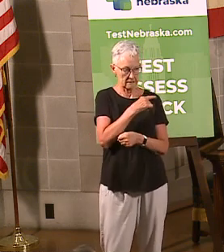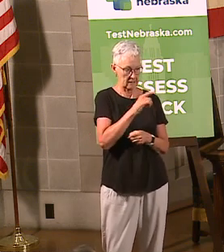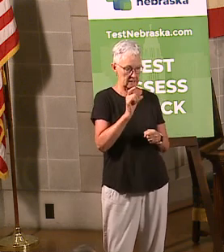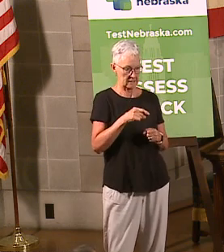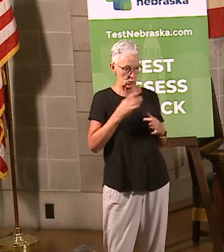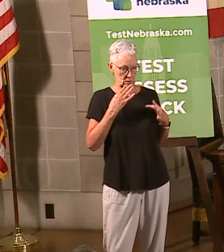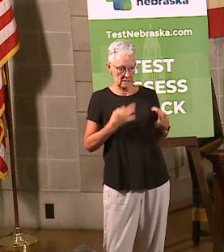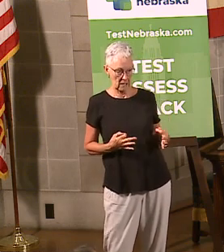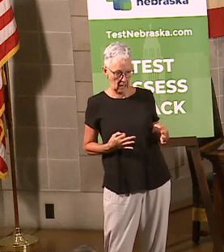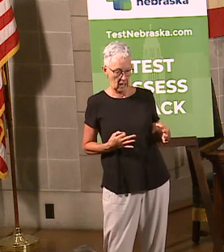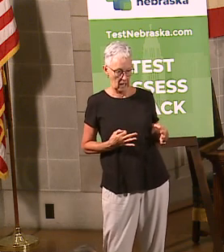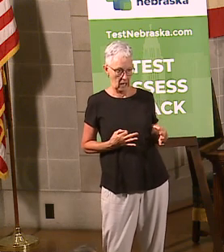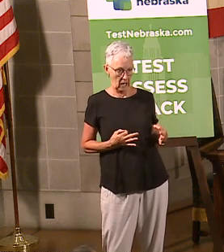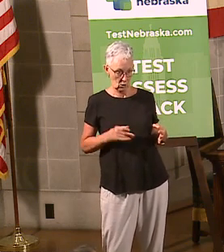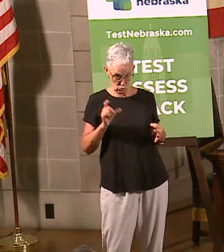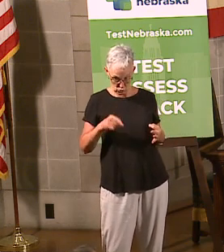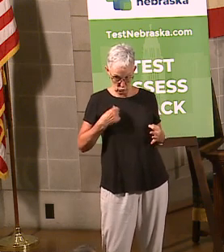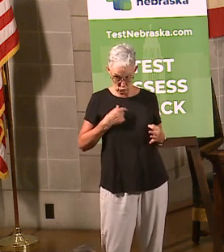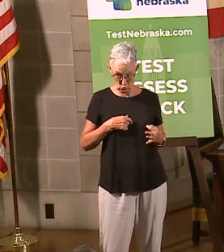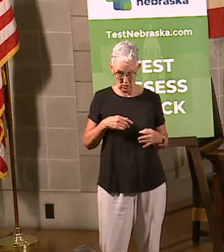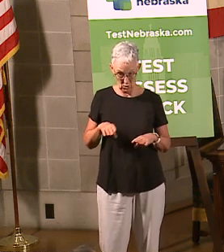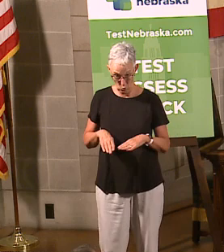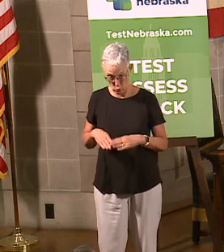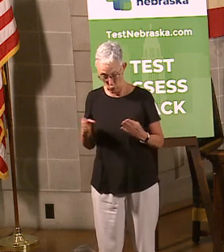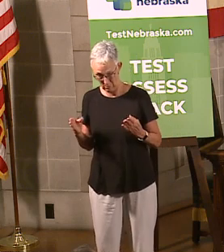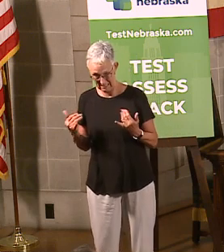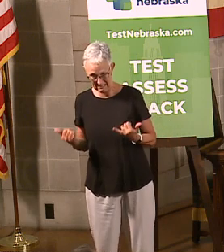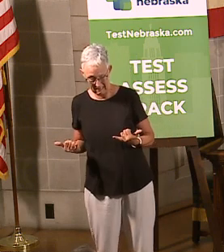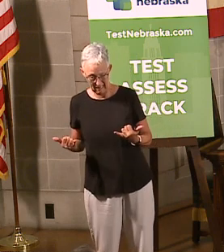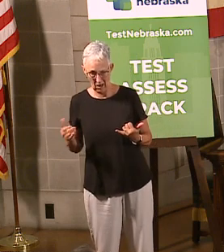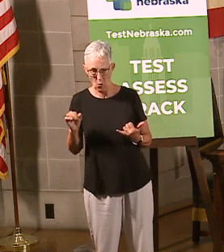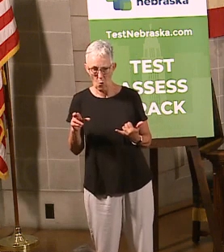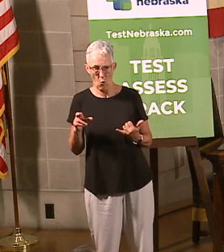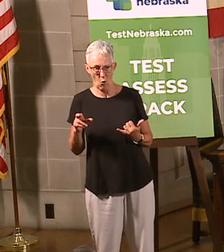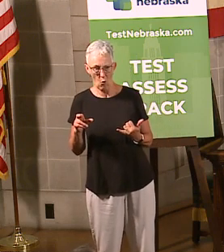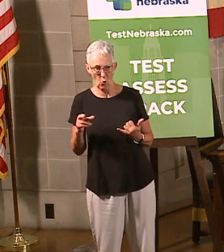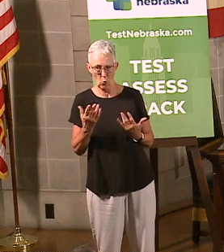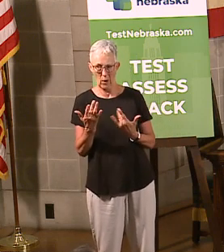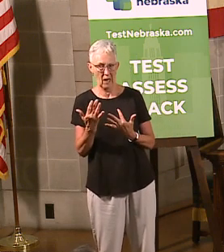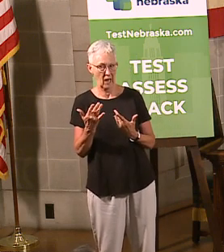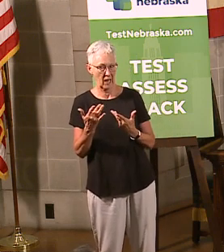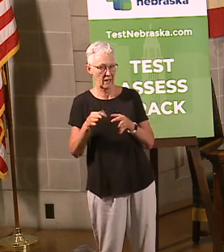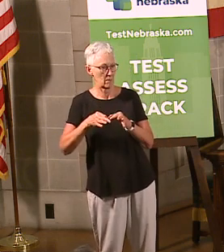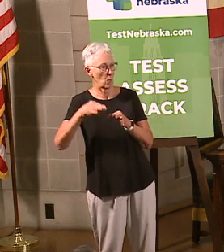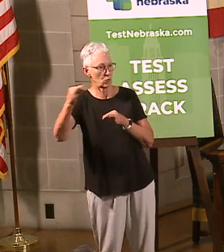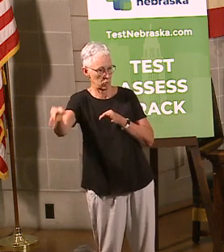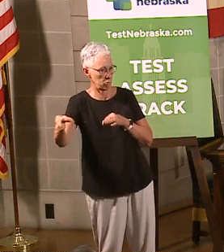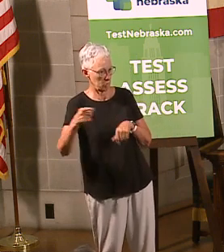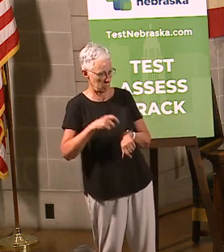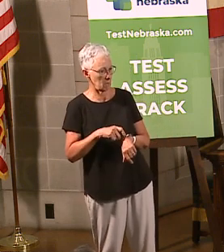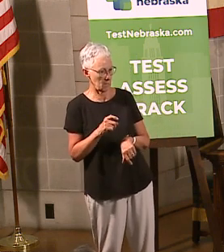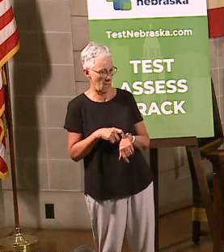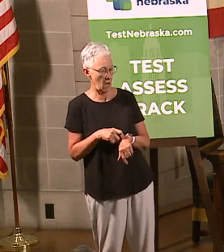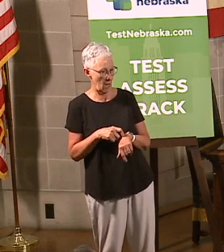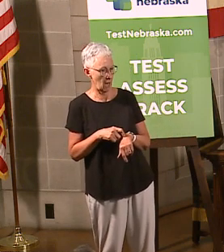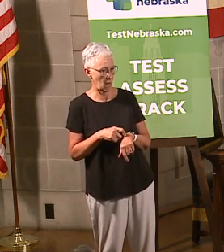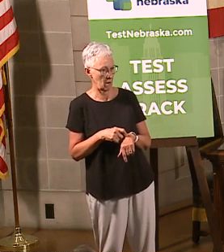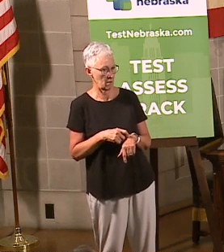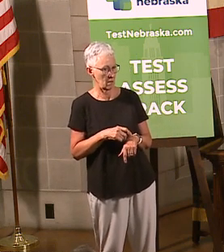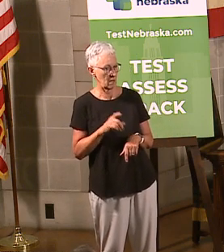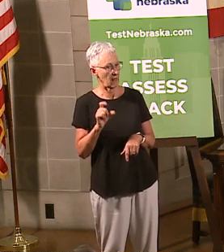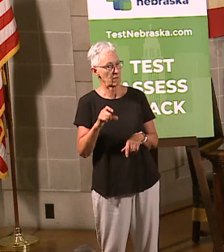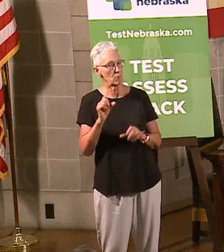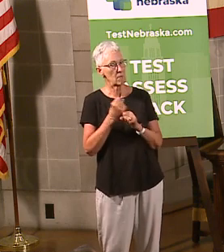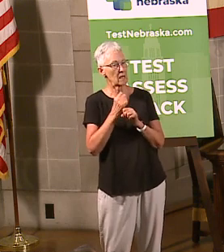next phase is really appropriate for their facility and if that's in the best interest of their residents.